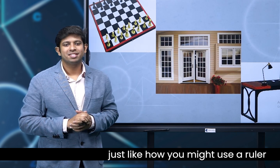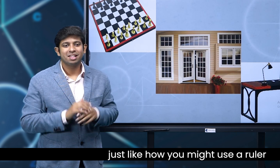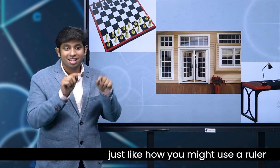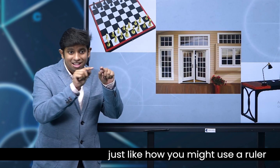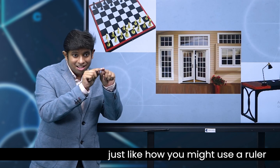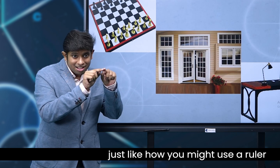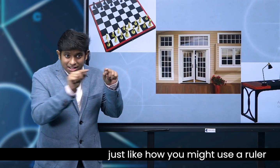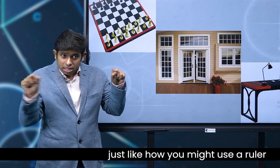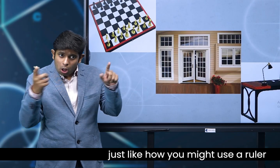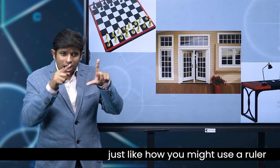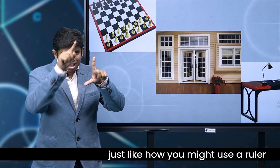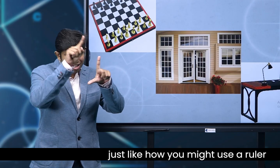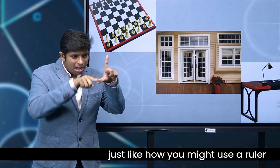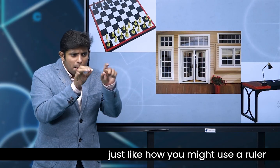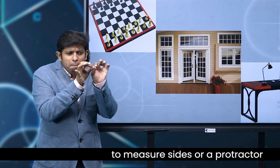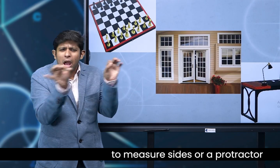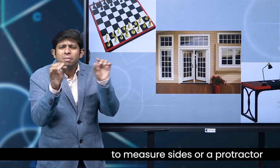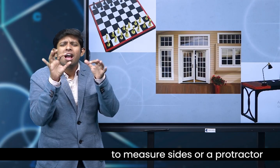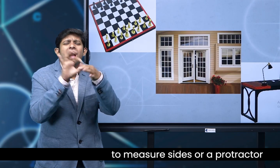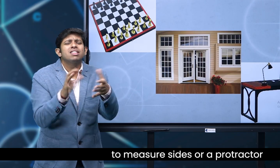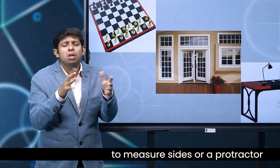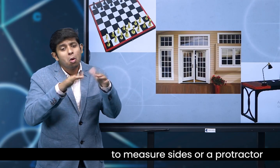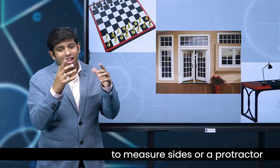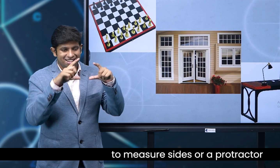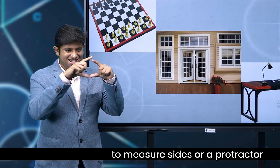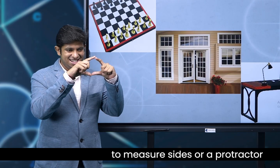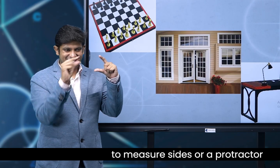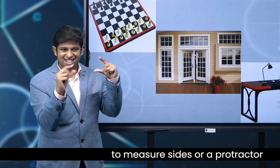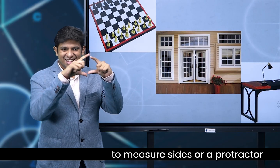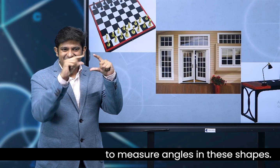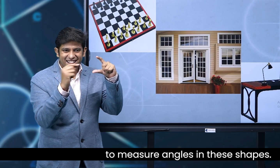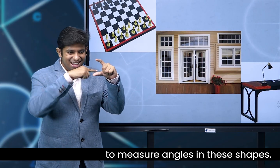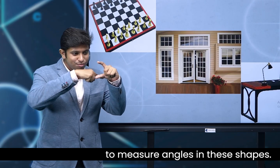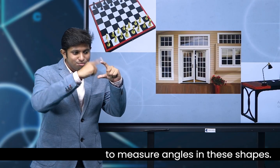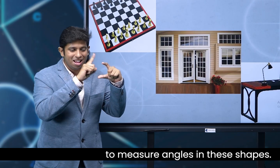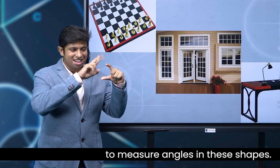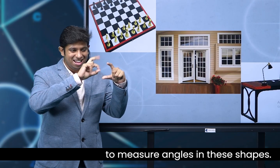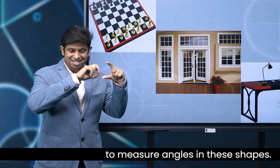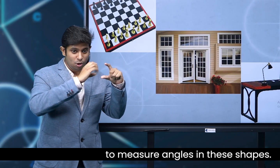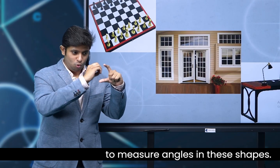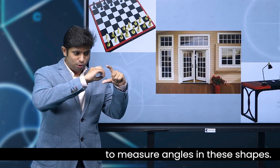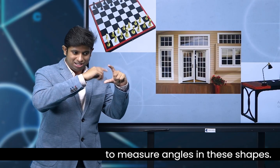just like how you might use a ruler to measure sides or a protractor to measure angles in these shapes.